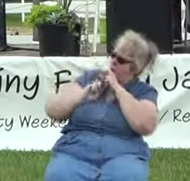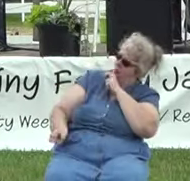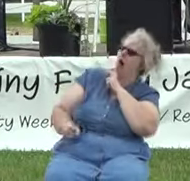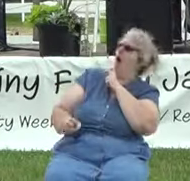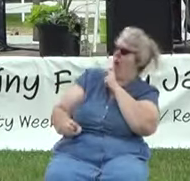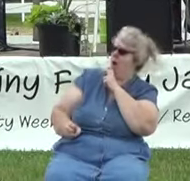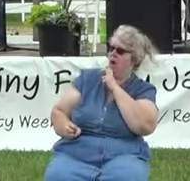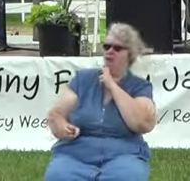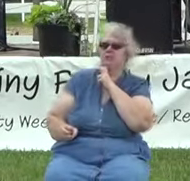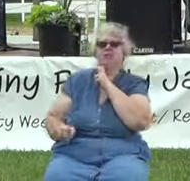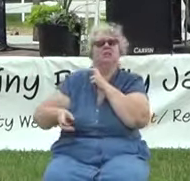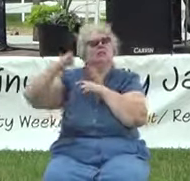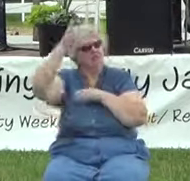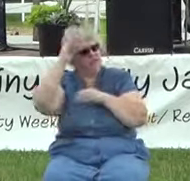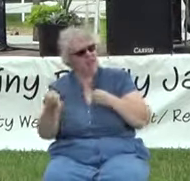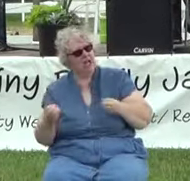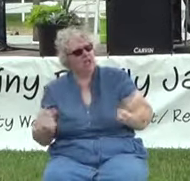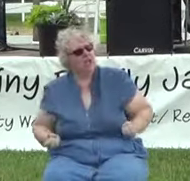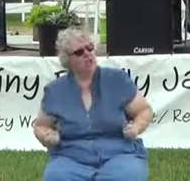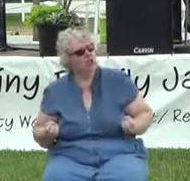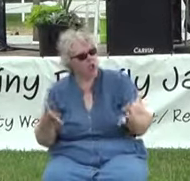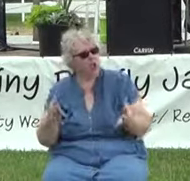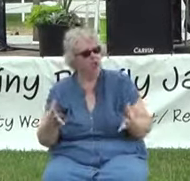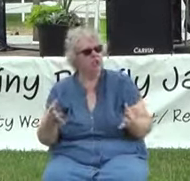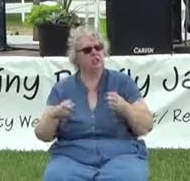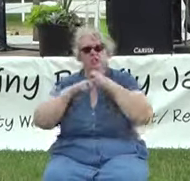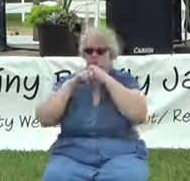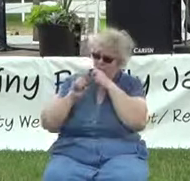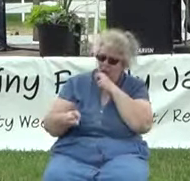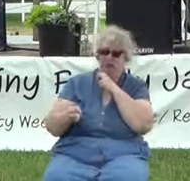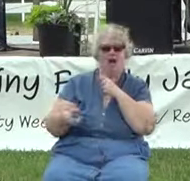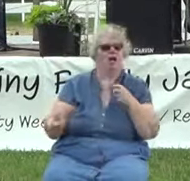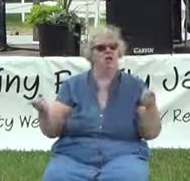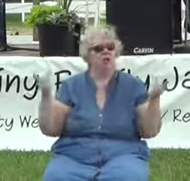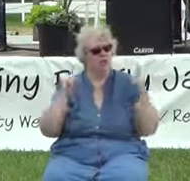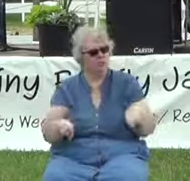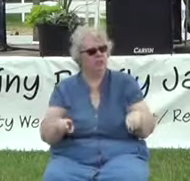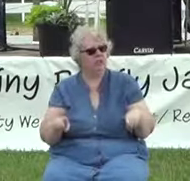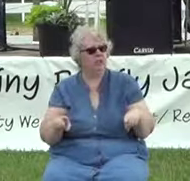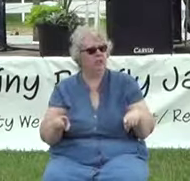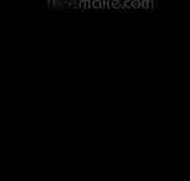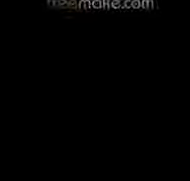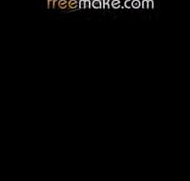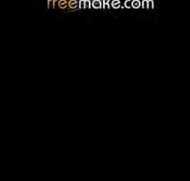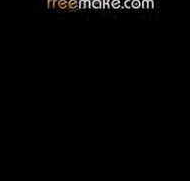God caused awe when he broke all those apostles out